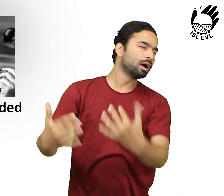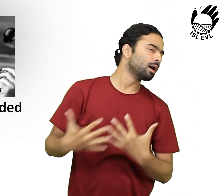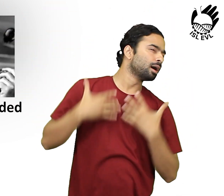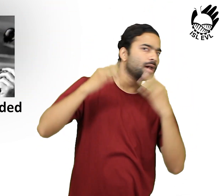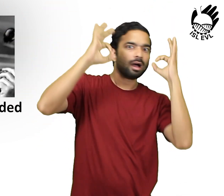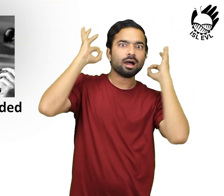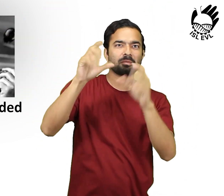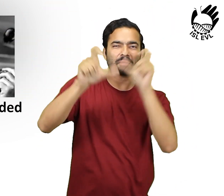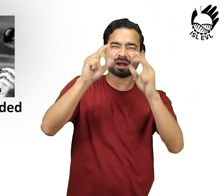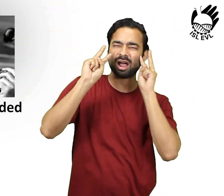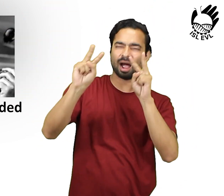This movie inspired me a lot,